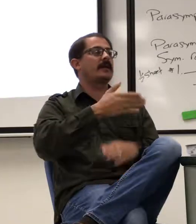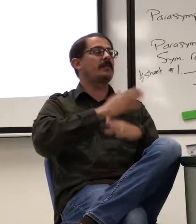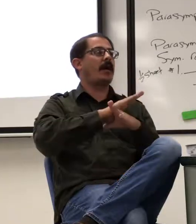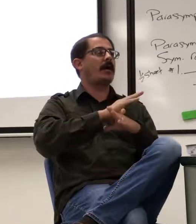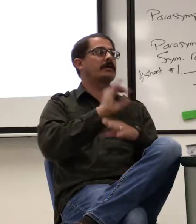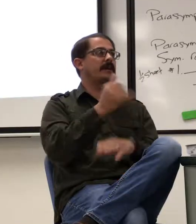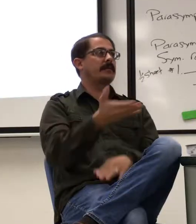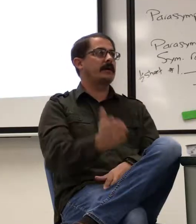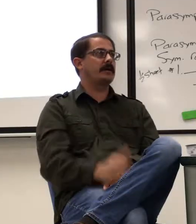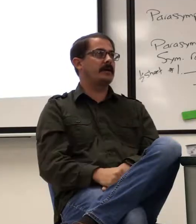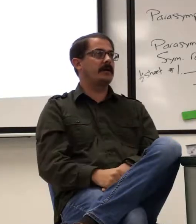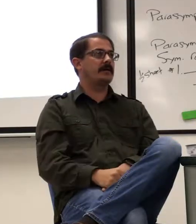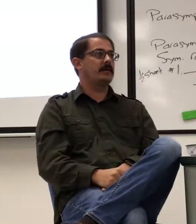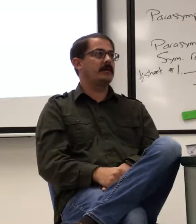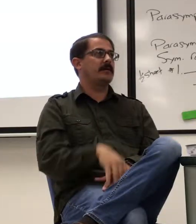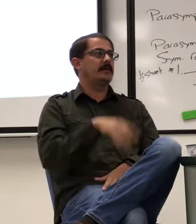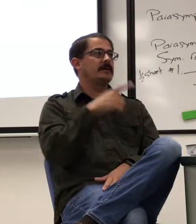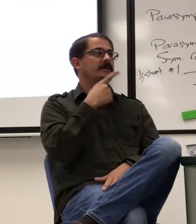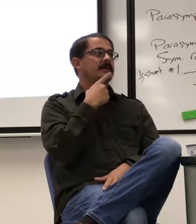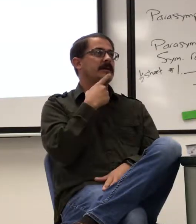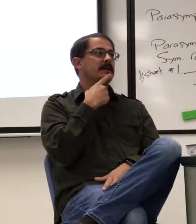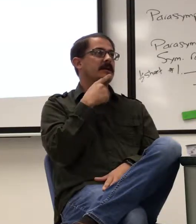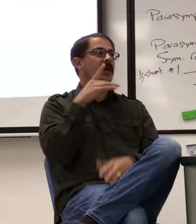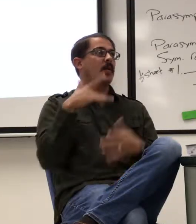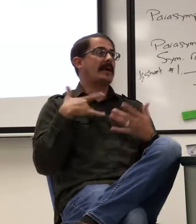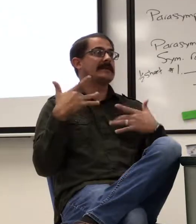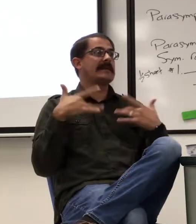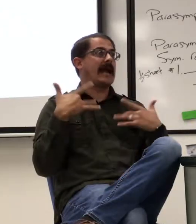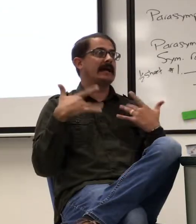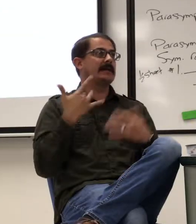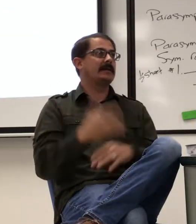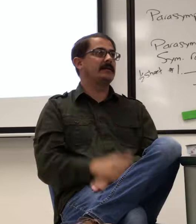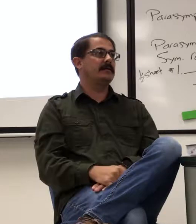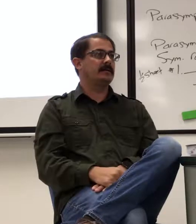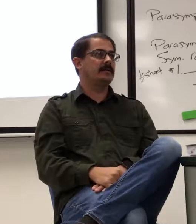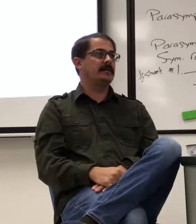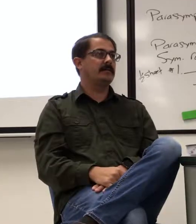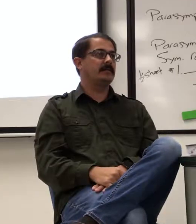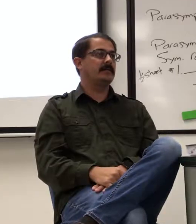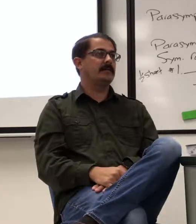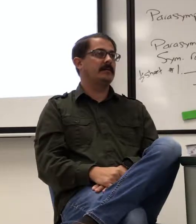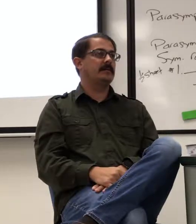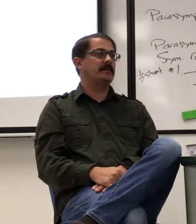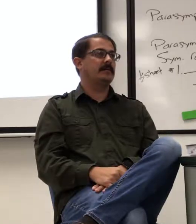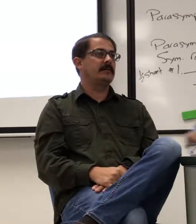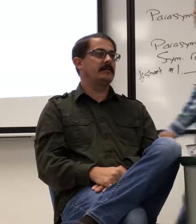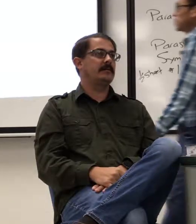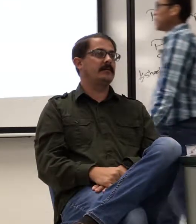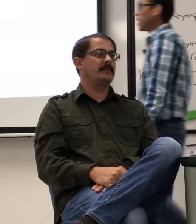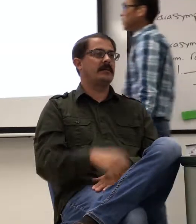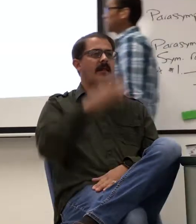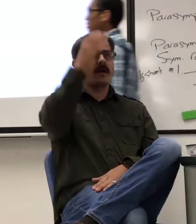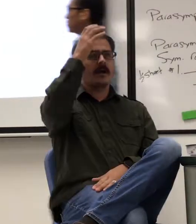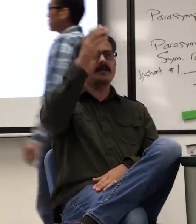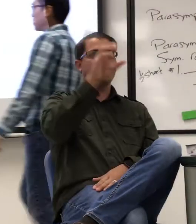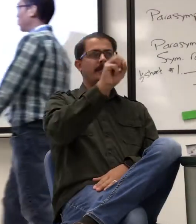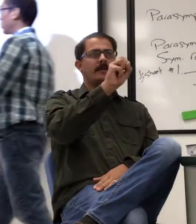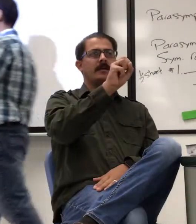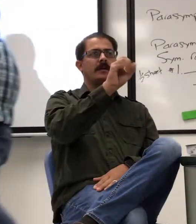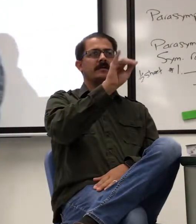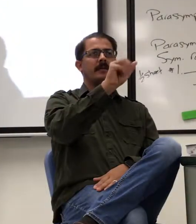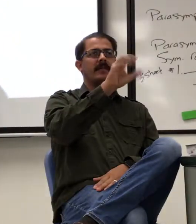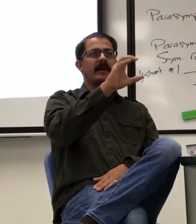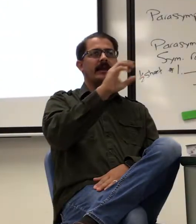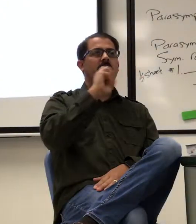same way as saying, I'm excited. So the concept is the sympathetic nervous system